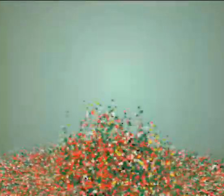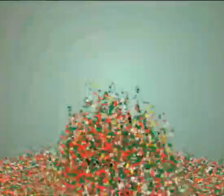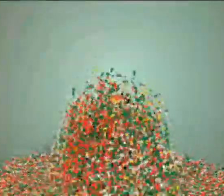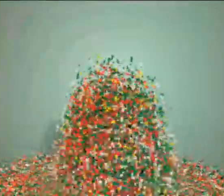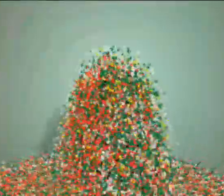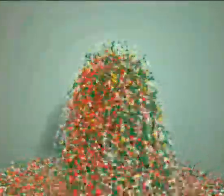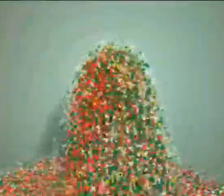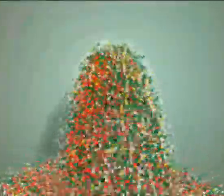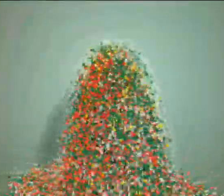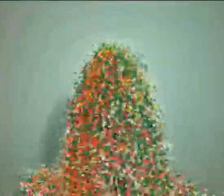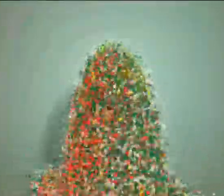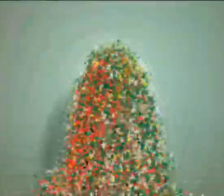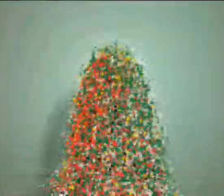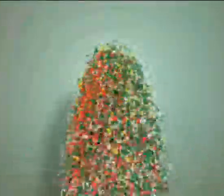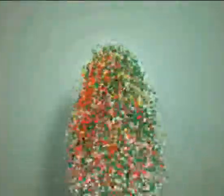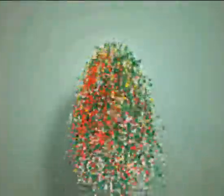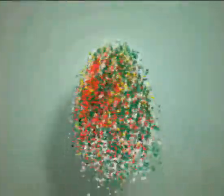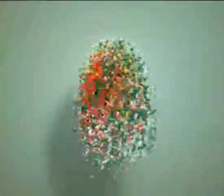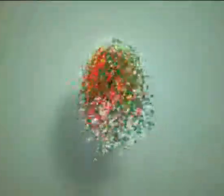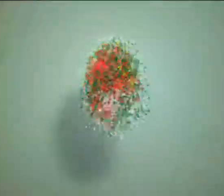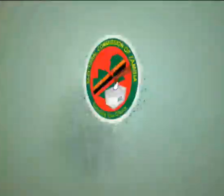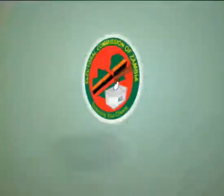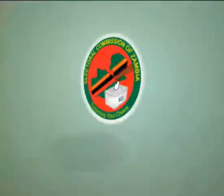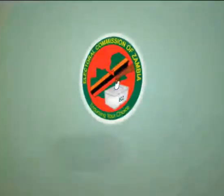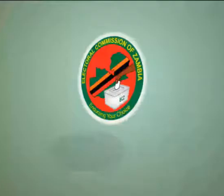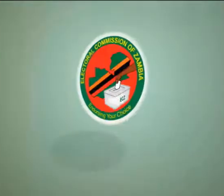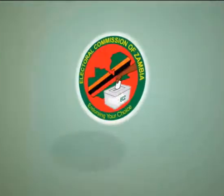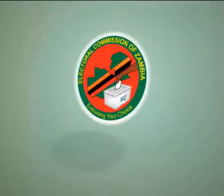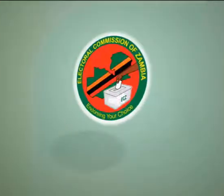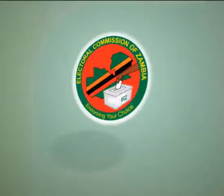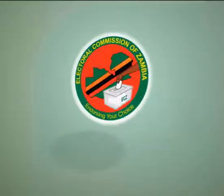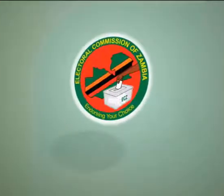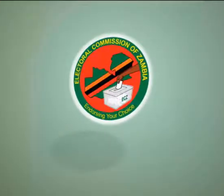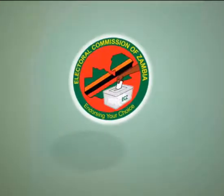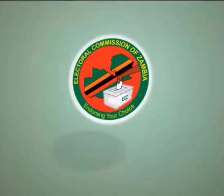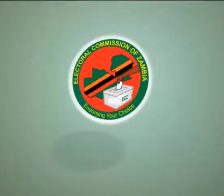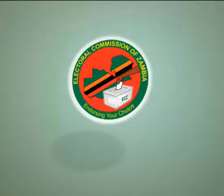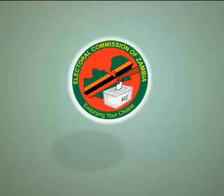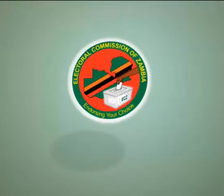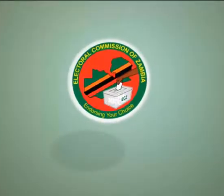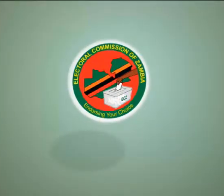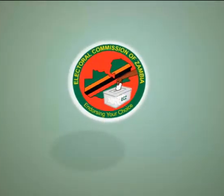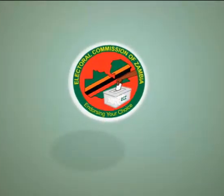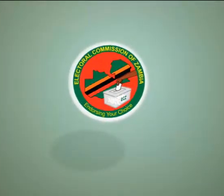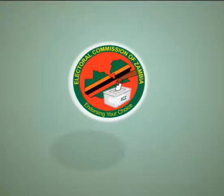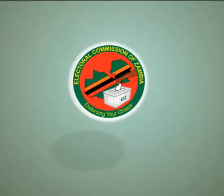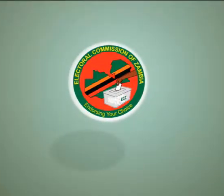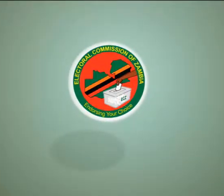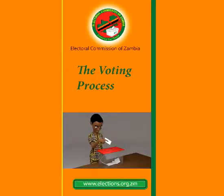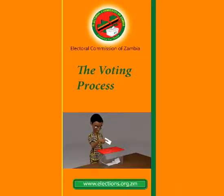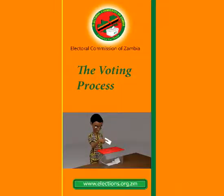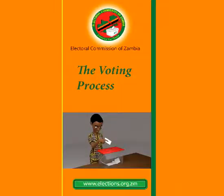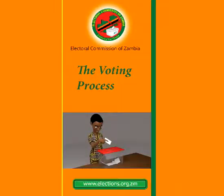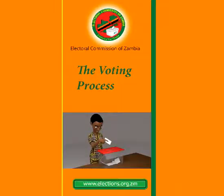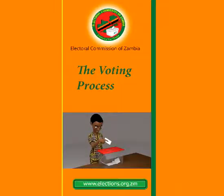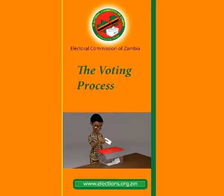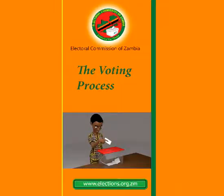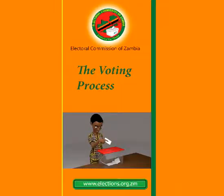is your right. It is your vote. It is your choice.